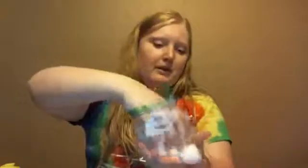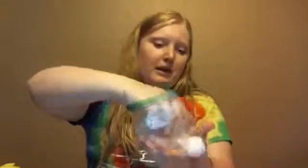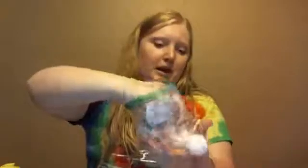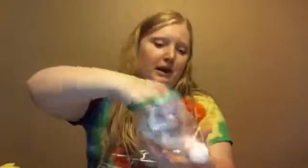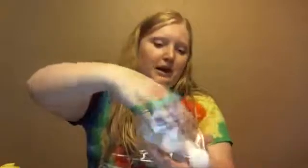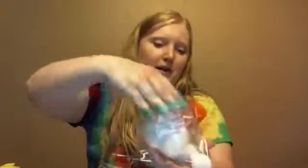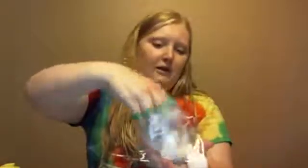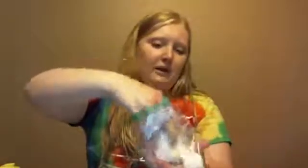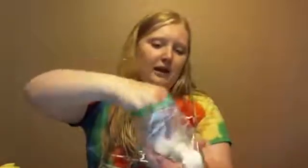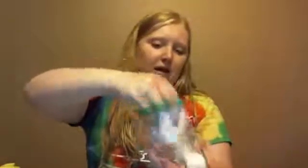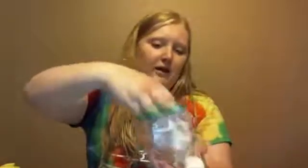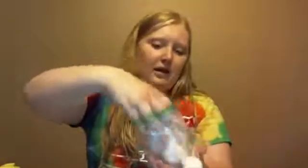And they're